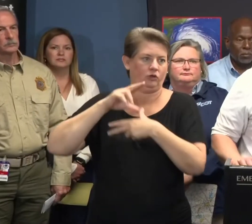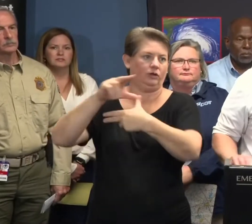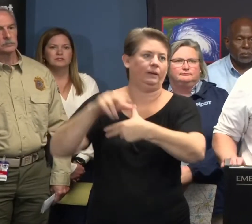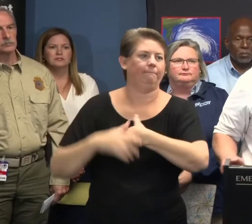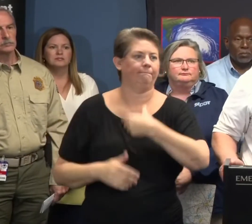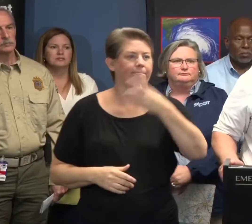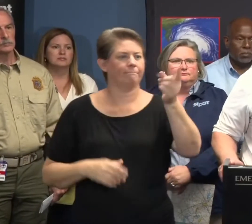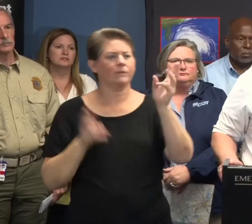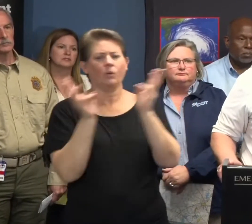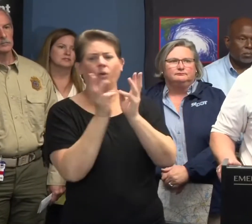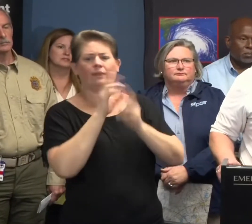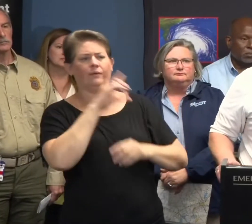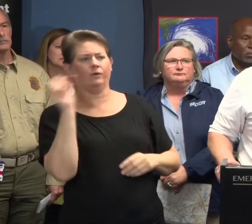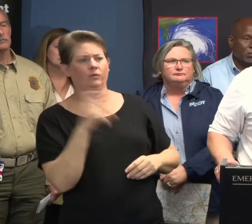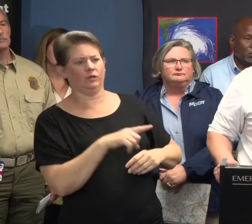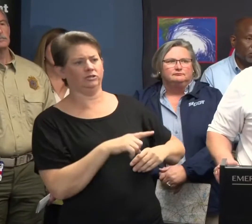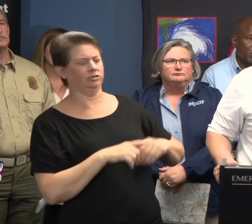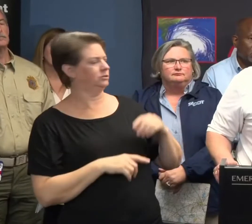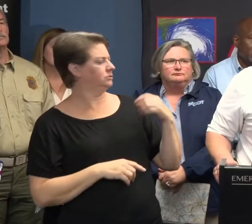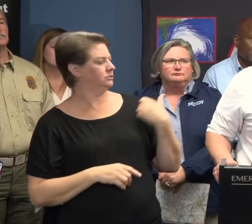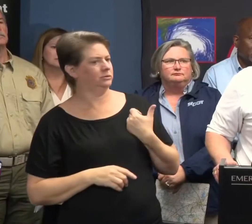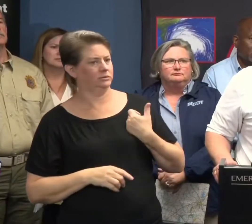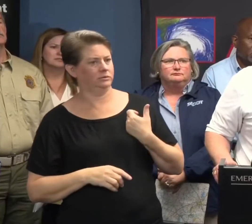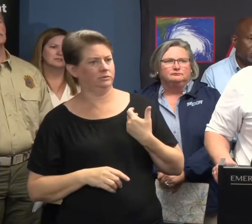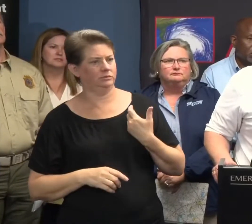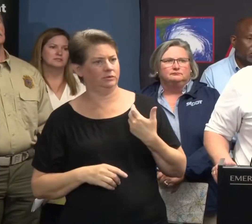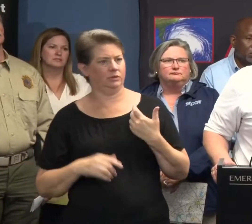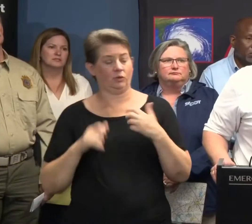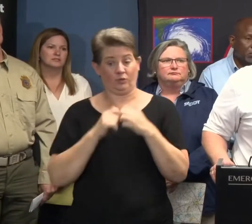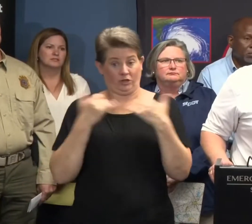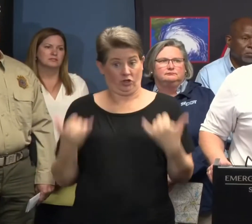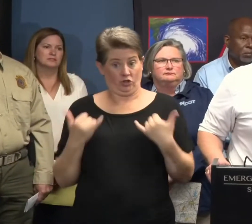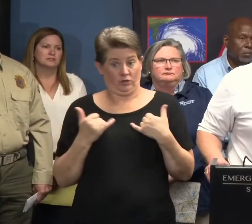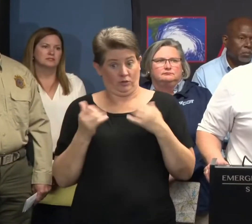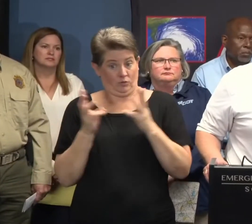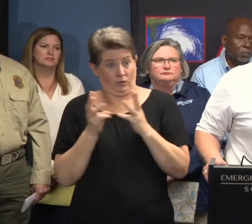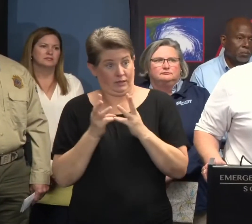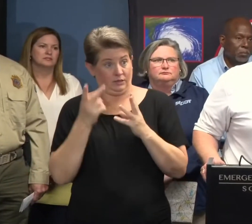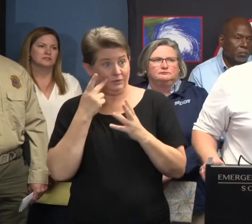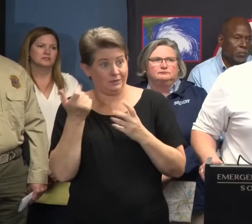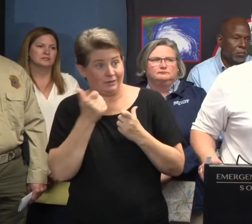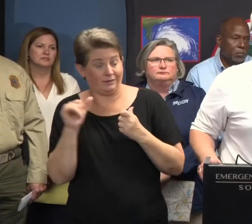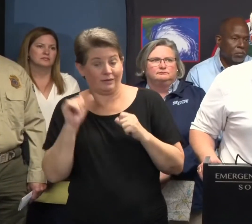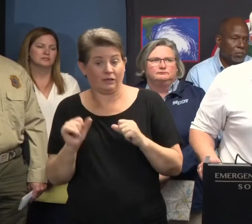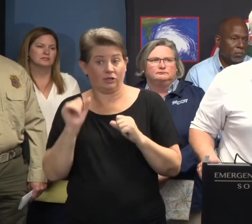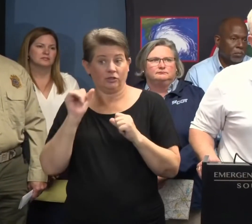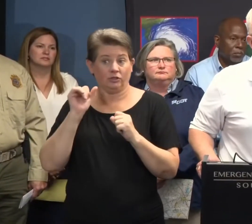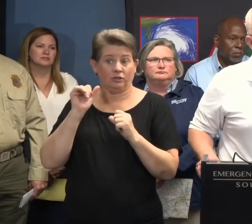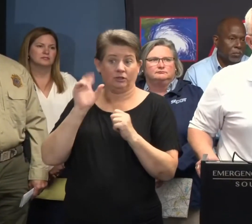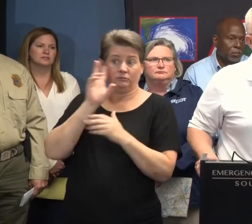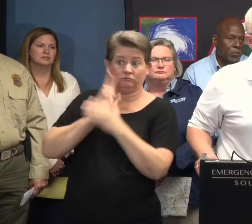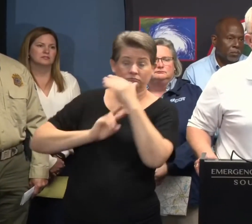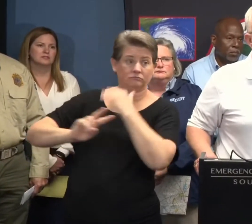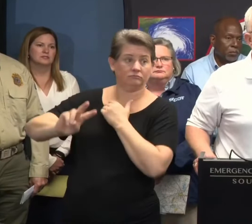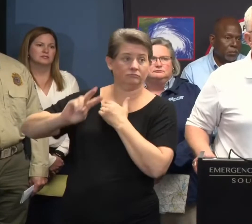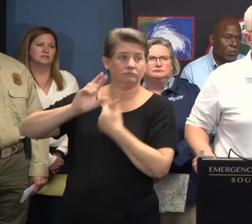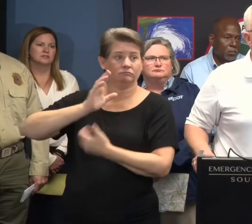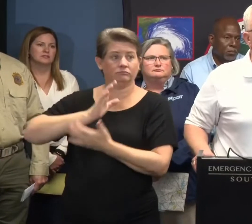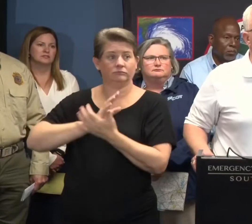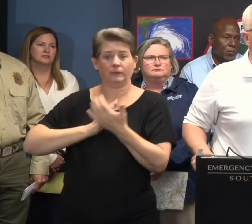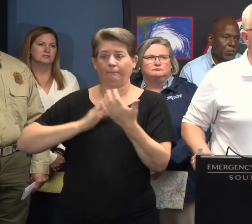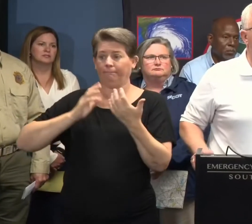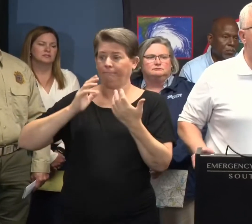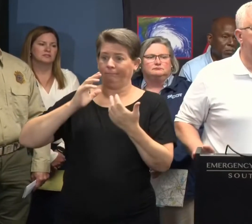One other question. With the conditions the way they are now, do you see anything that may suggest that there could be severe weather such as tornadic